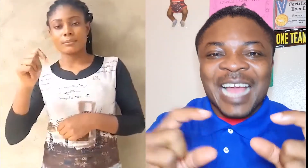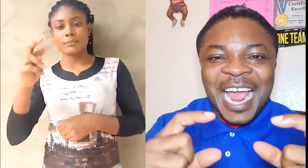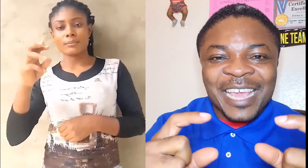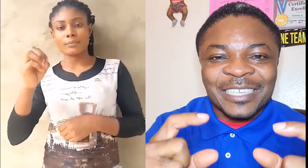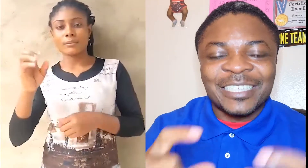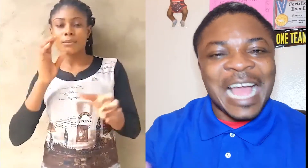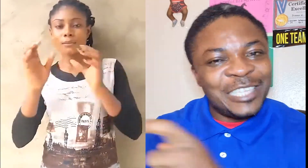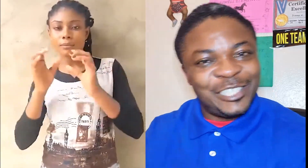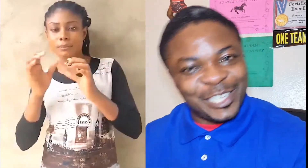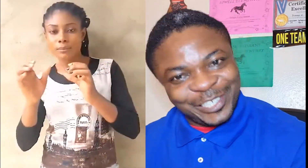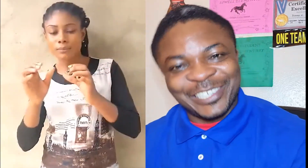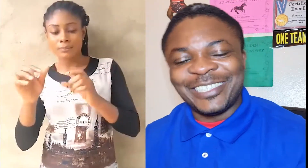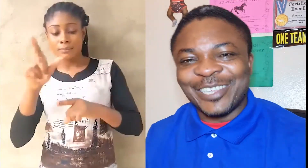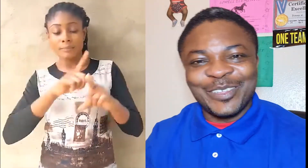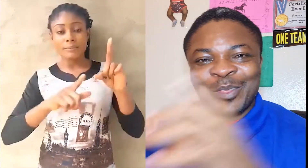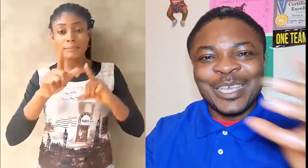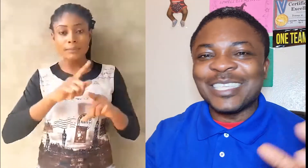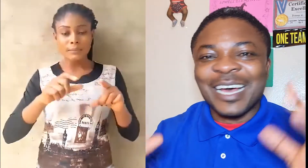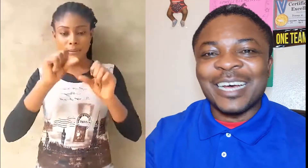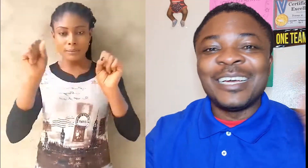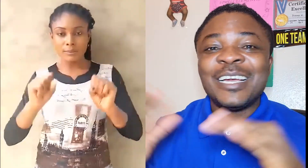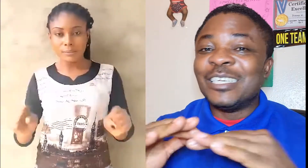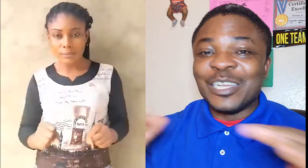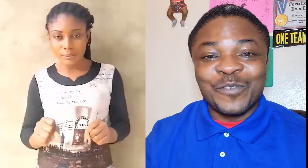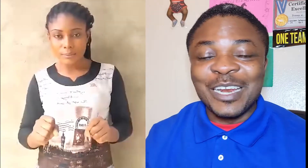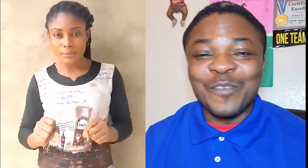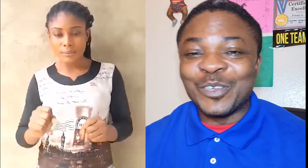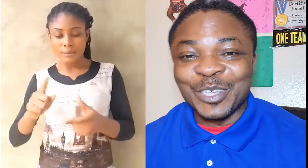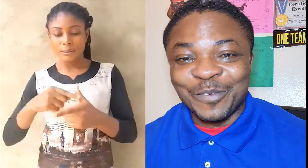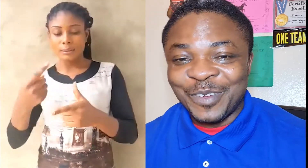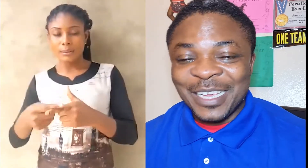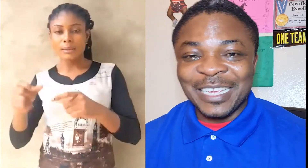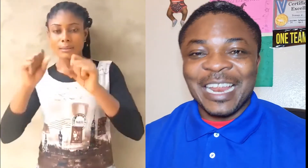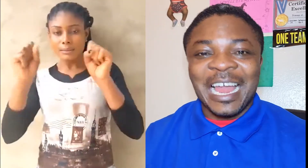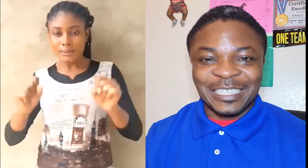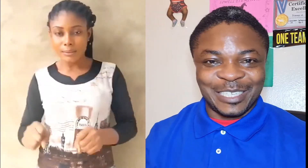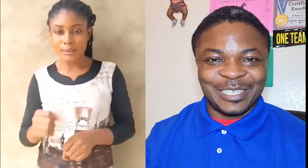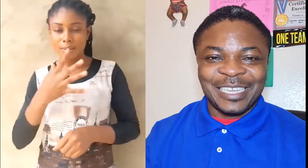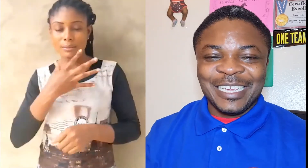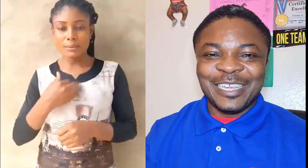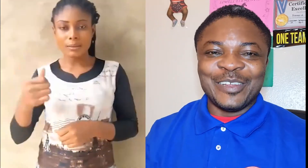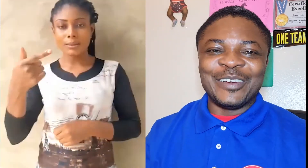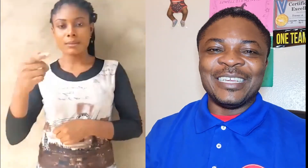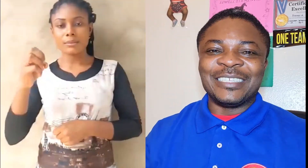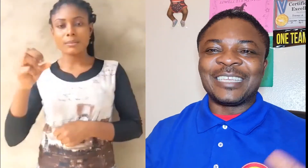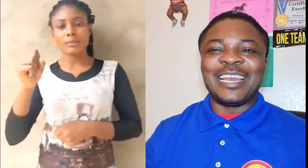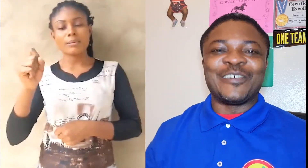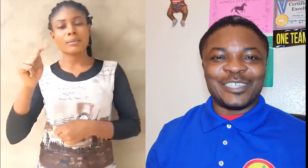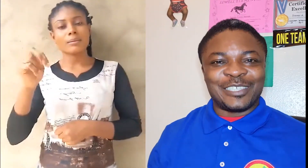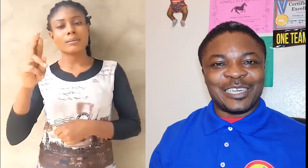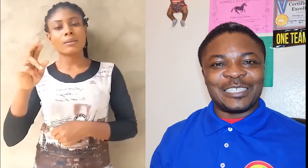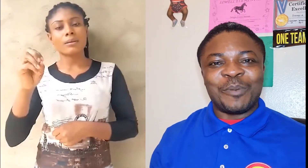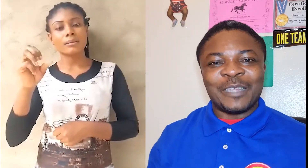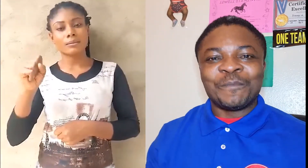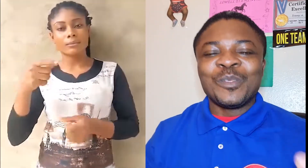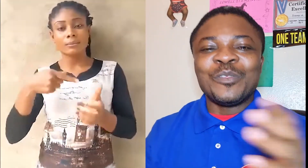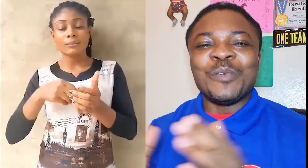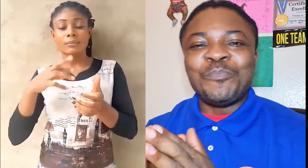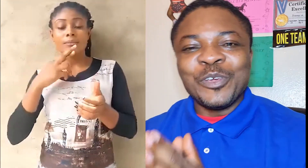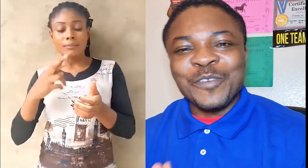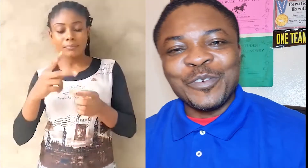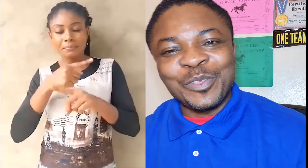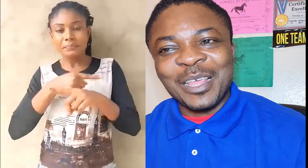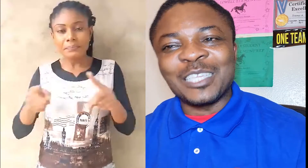then signs and gestures. So these are different levels of analysis, in sign language studies. But